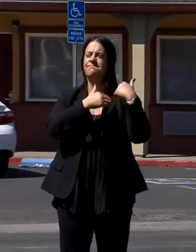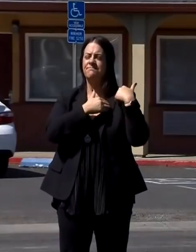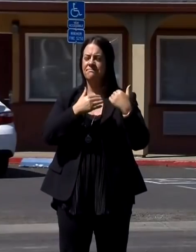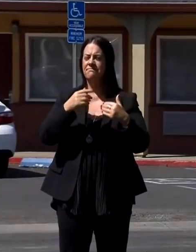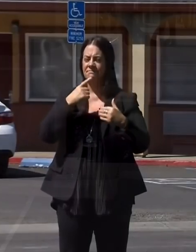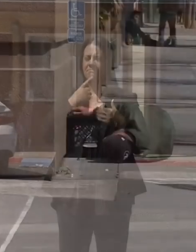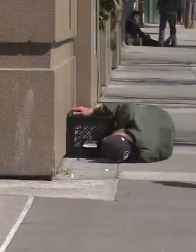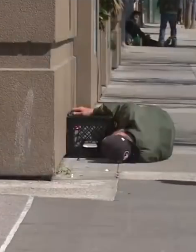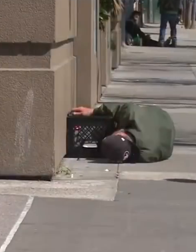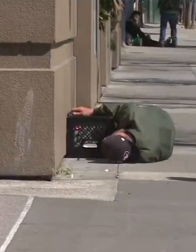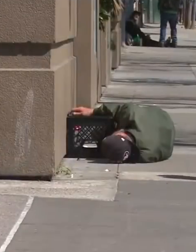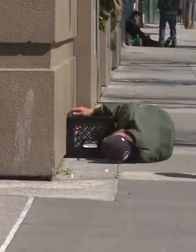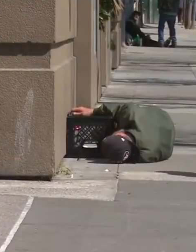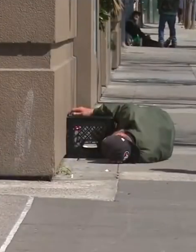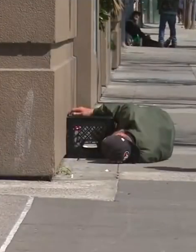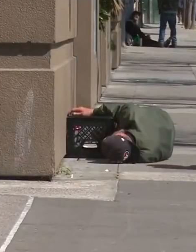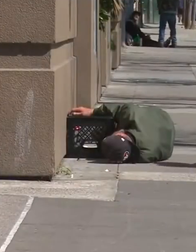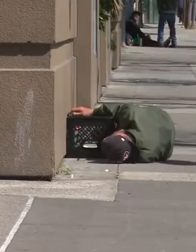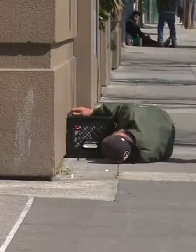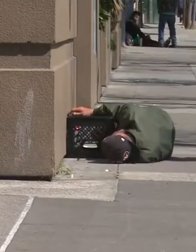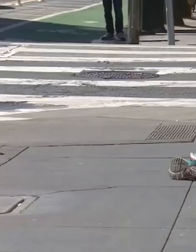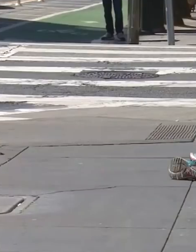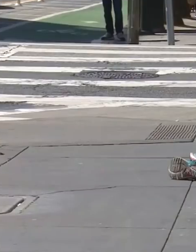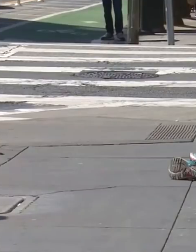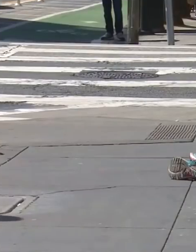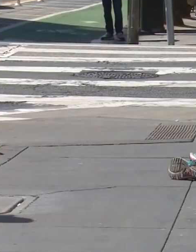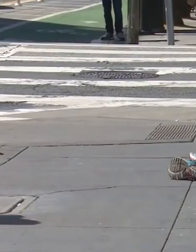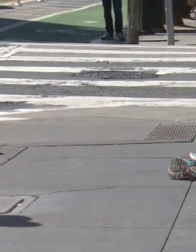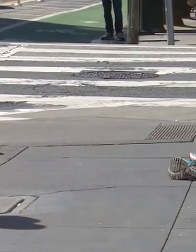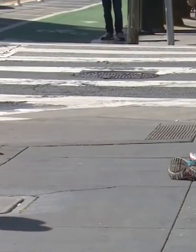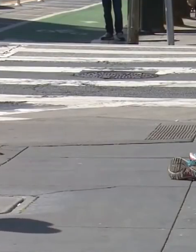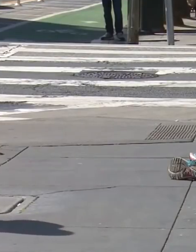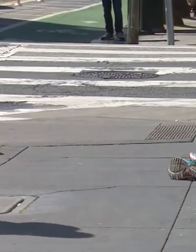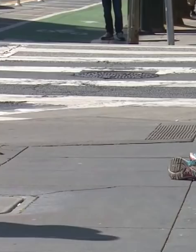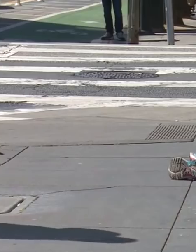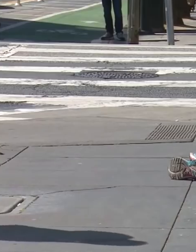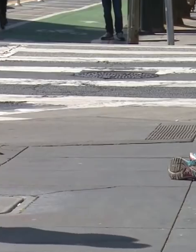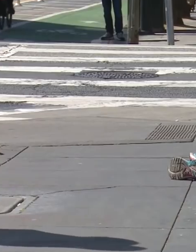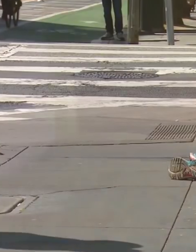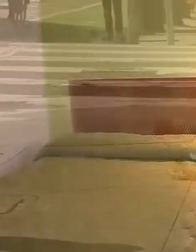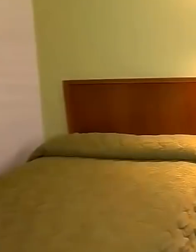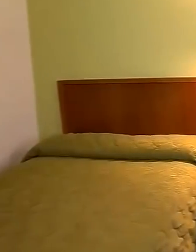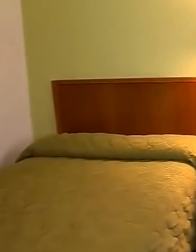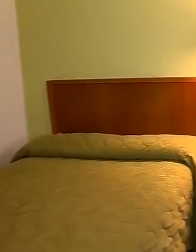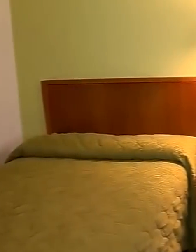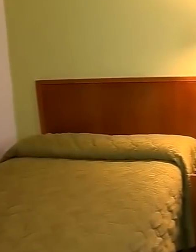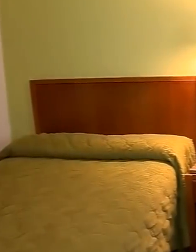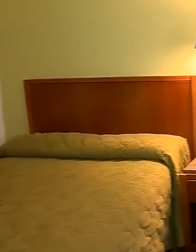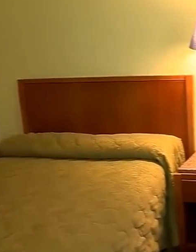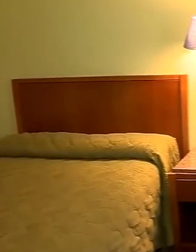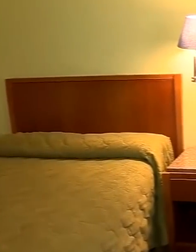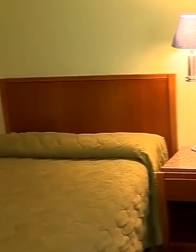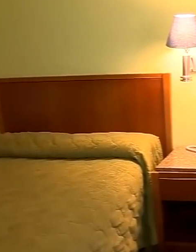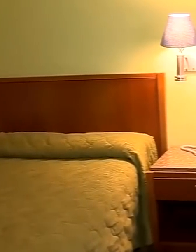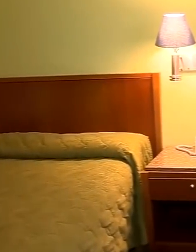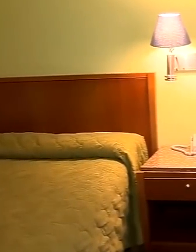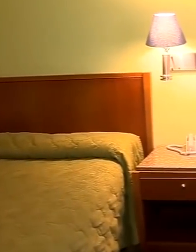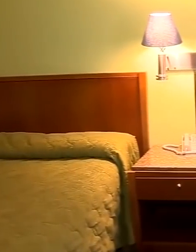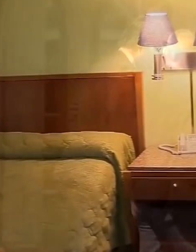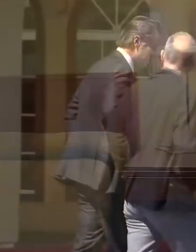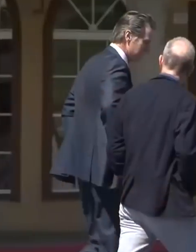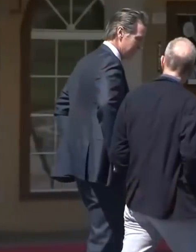by the state to be managed by the counties for housing coronavirus-infected homeless that need a place to recover